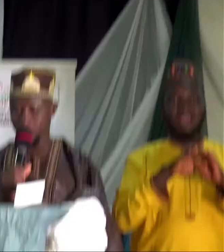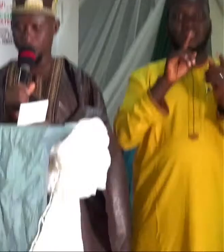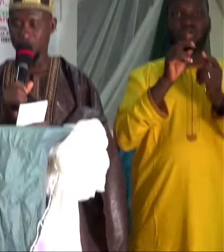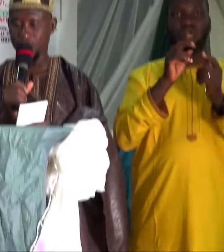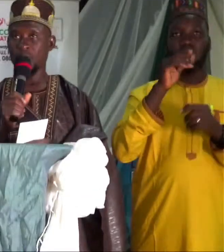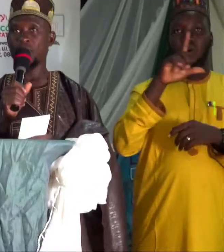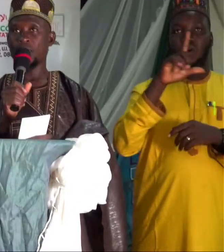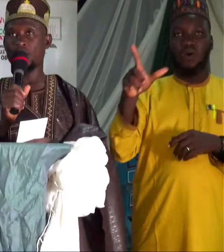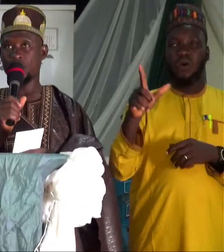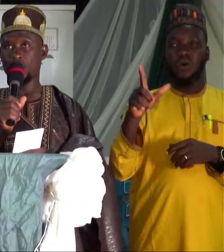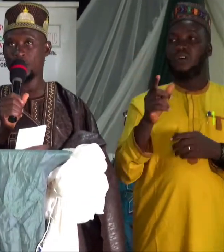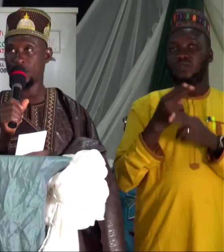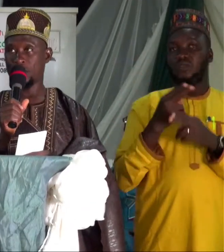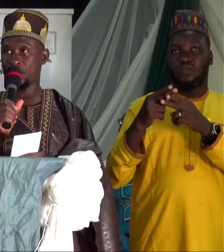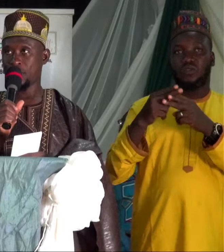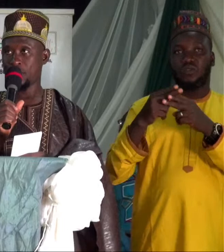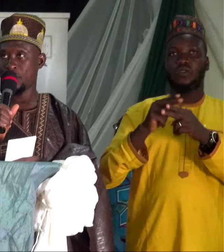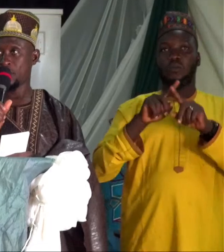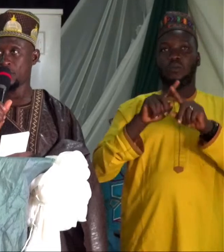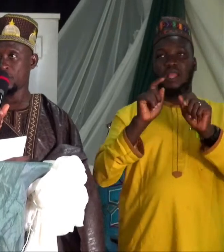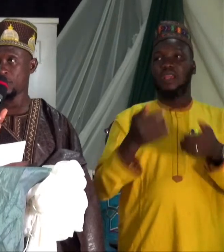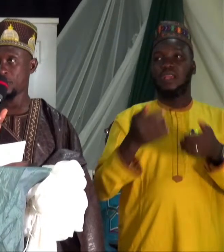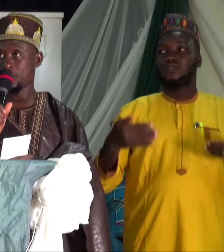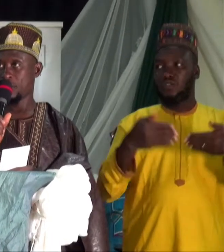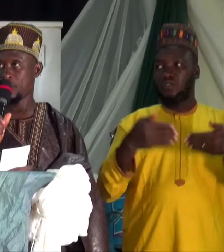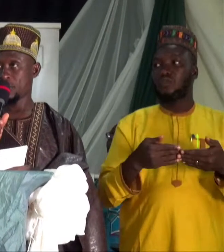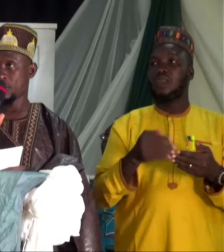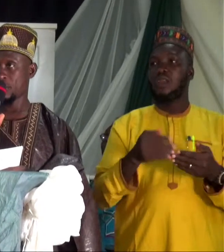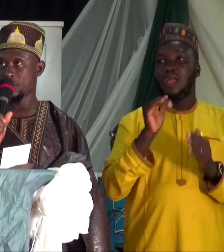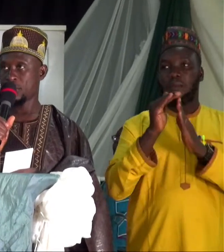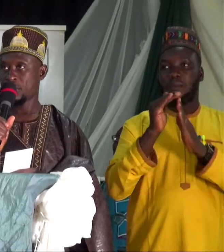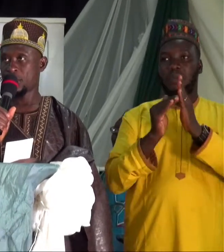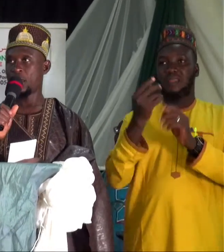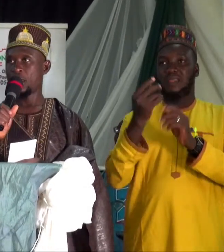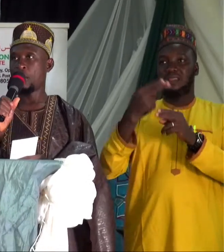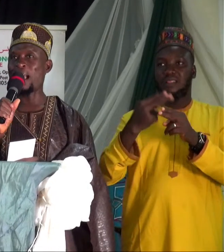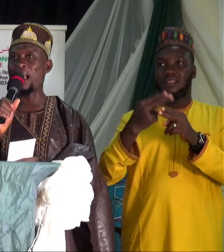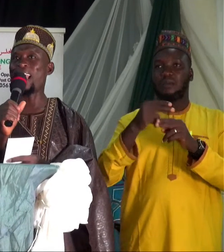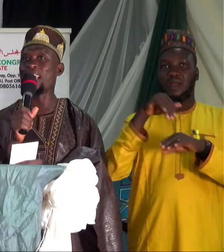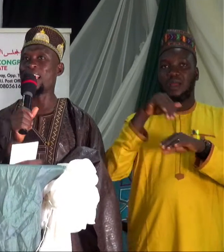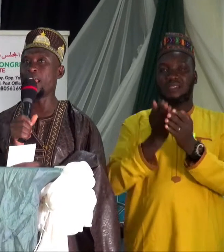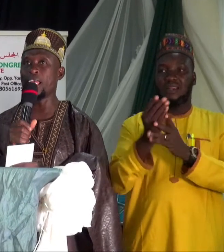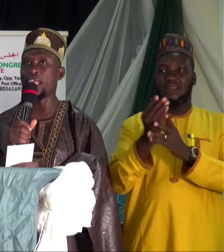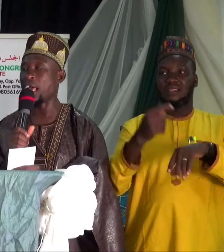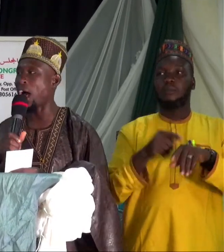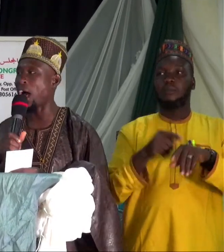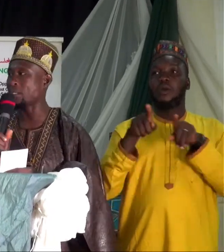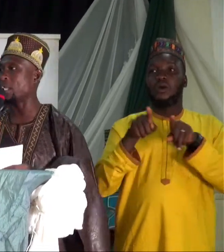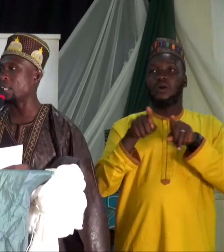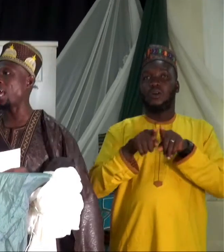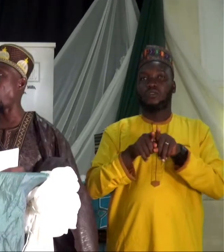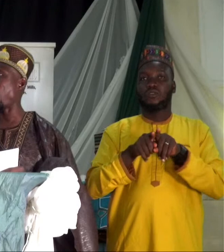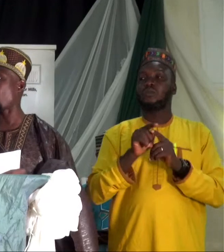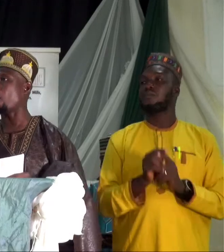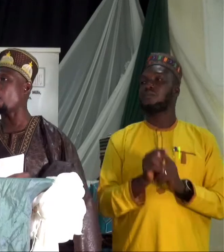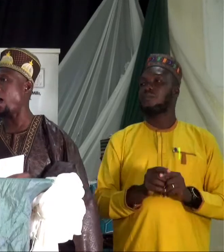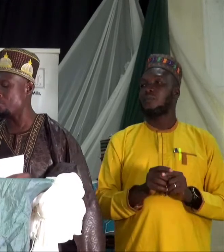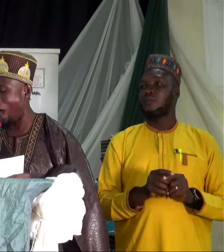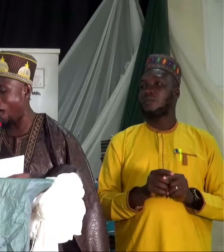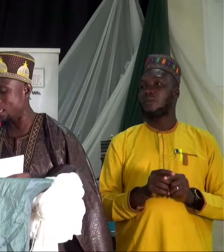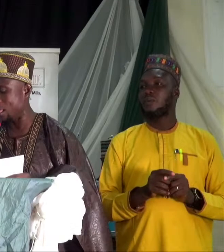that we can mention the name at the right time. Bakaleni, awon ti won je akowe